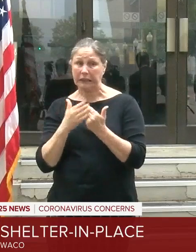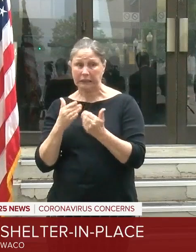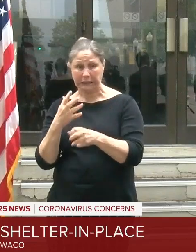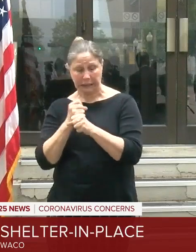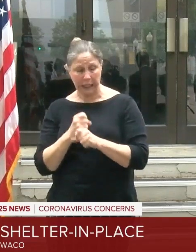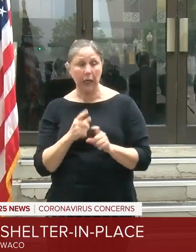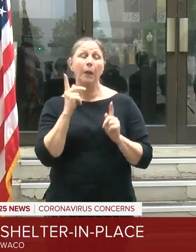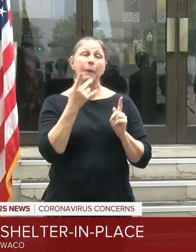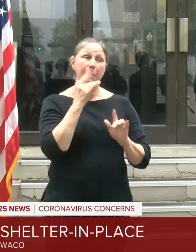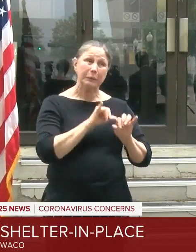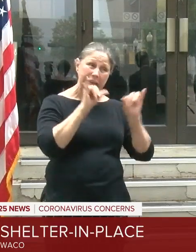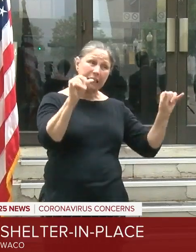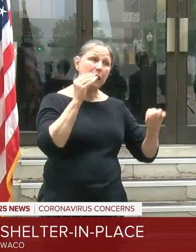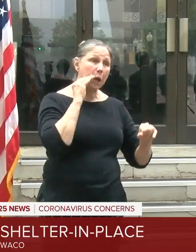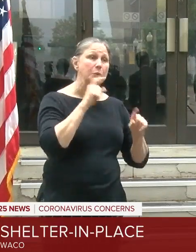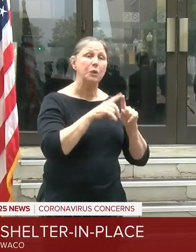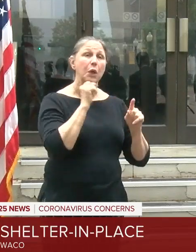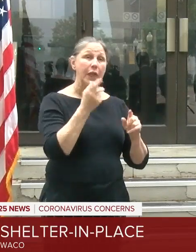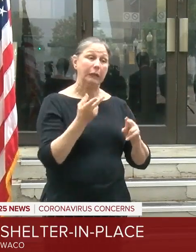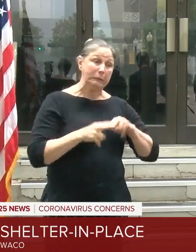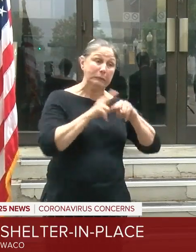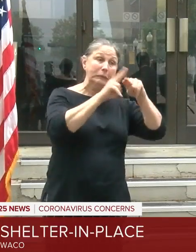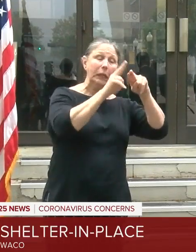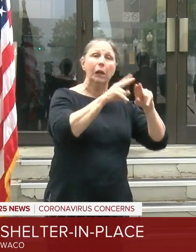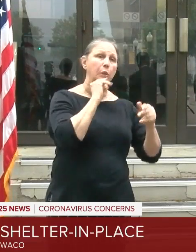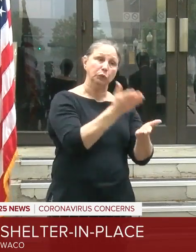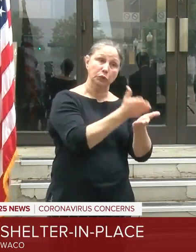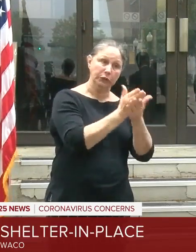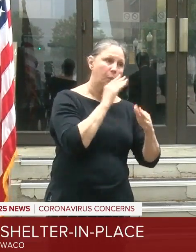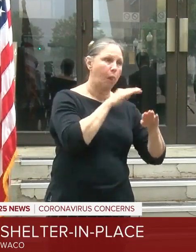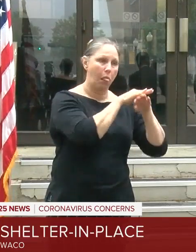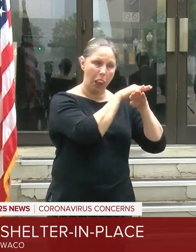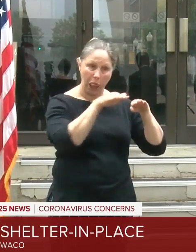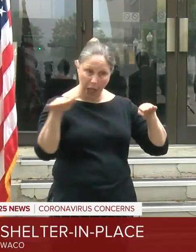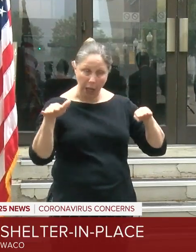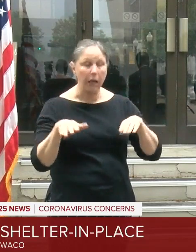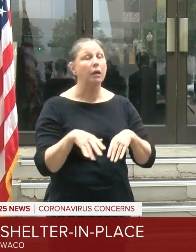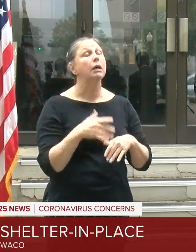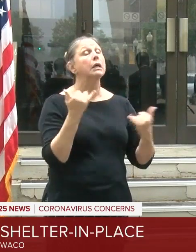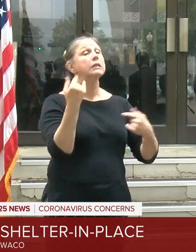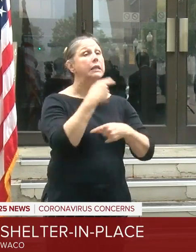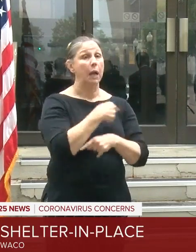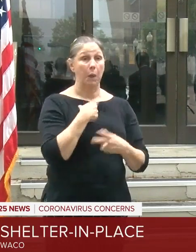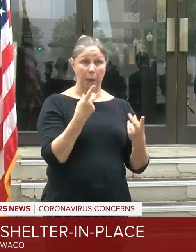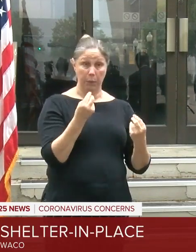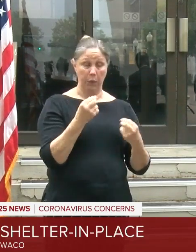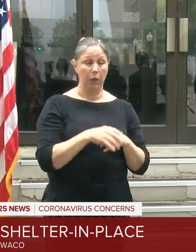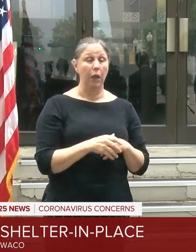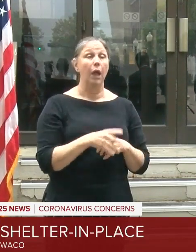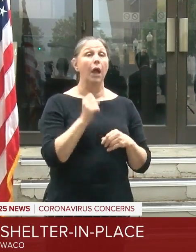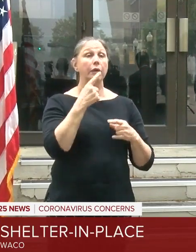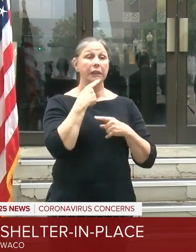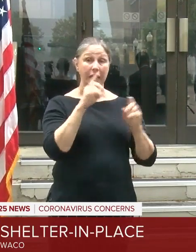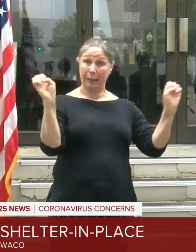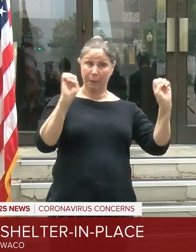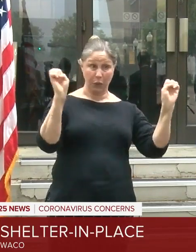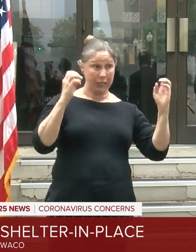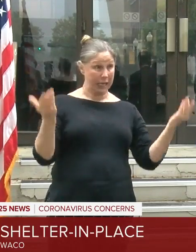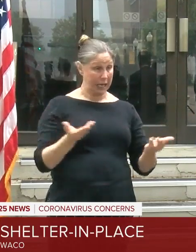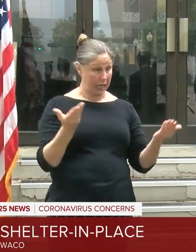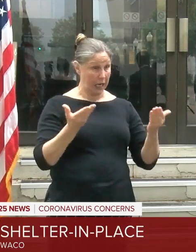Waco Mayor Kyle Deaver implemented the shelter-in-place ordinance for the city. Today, I am modifying the declaration of disaster and